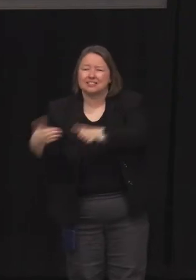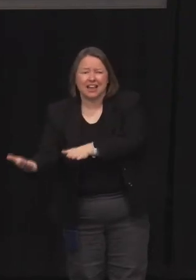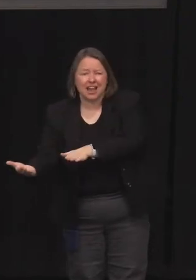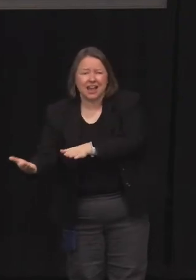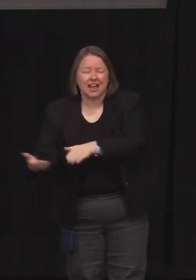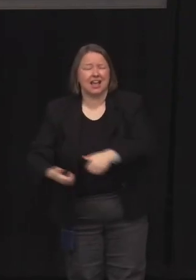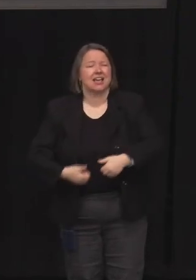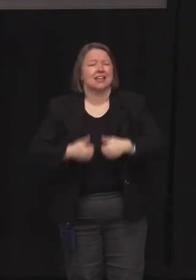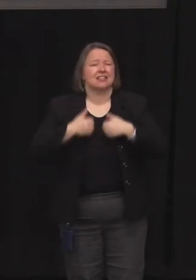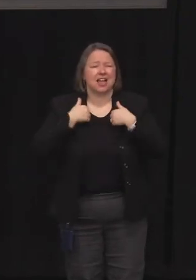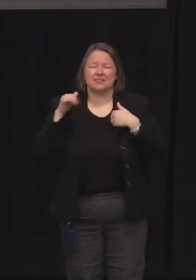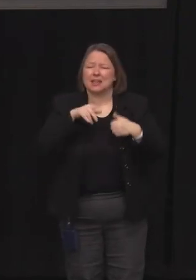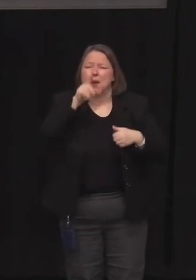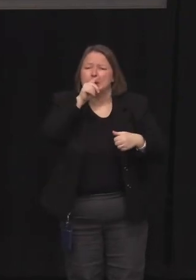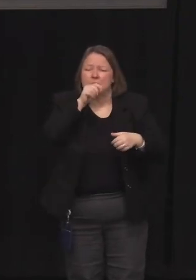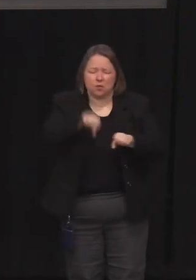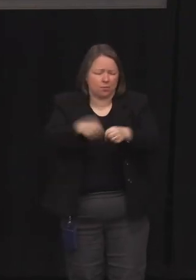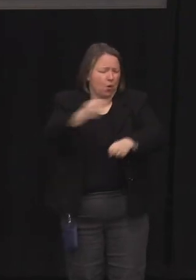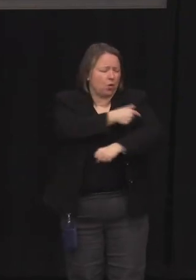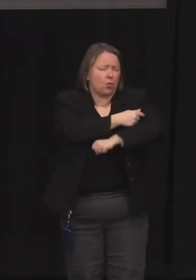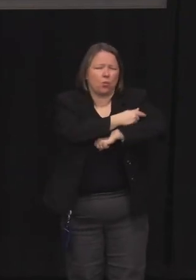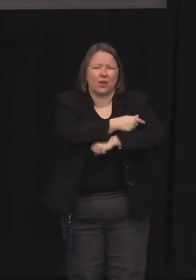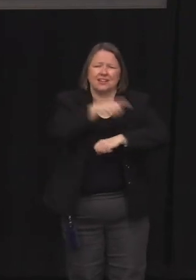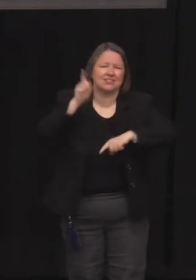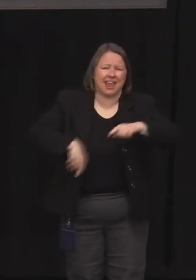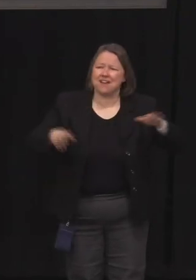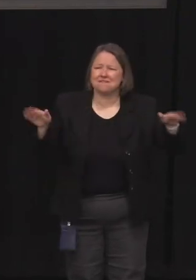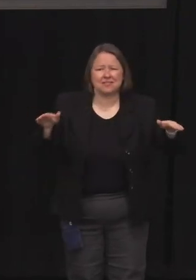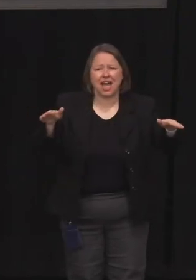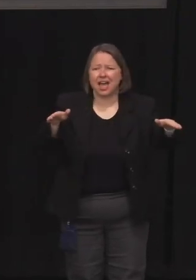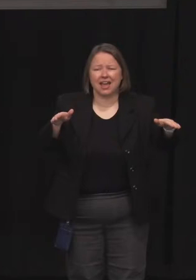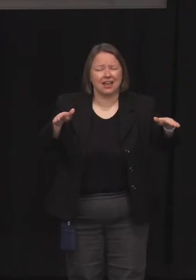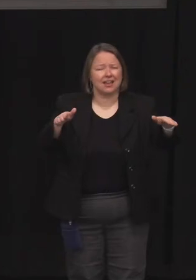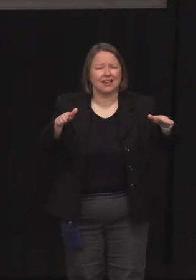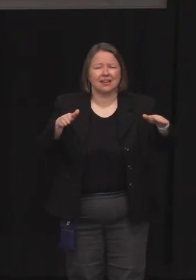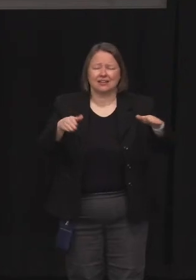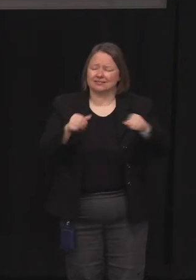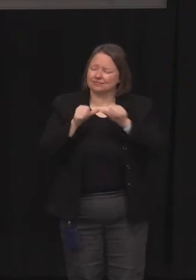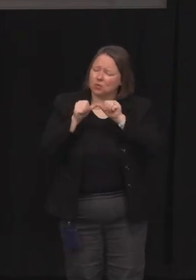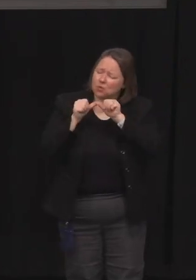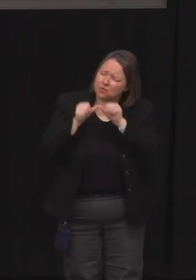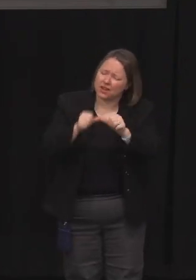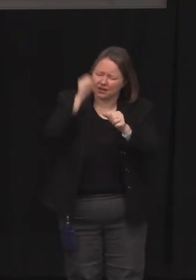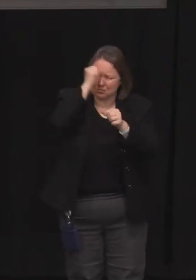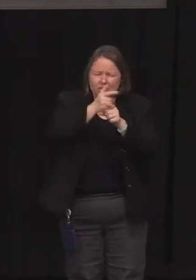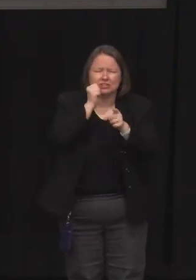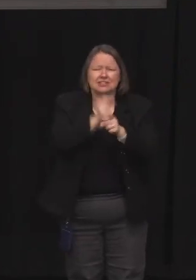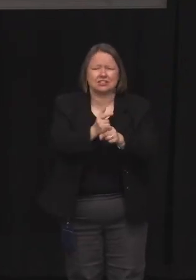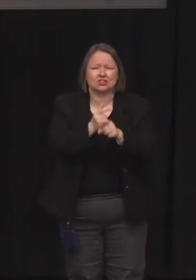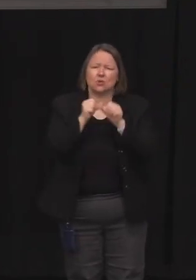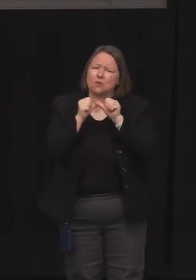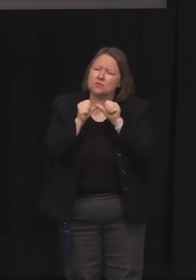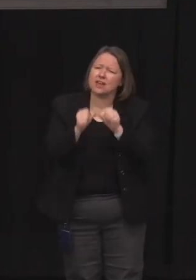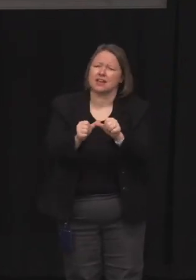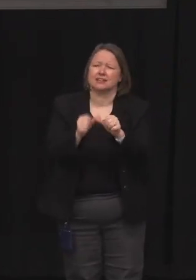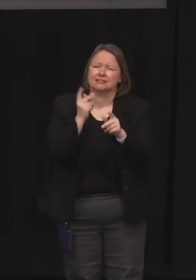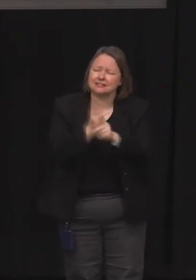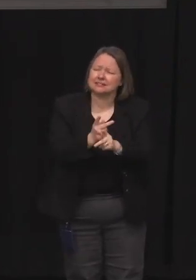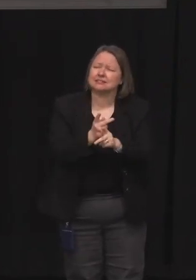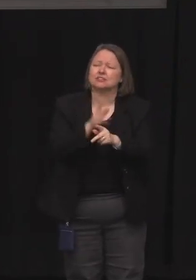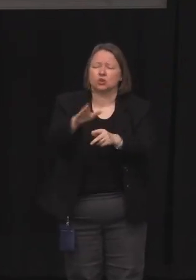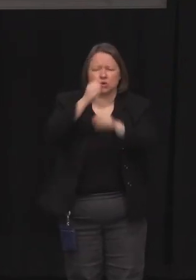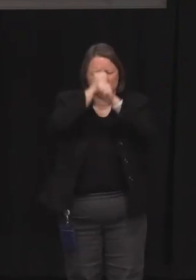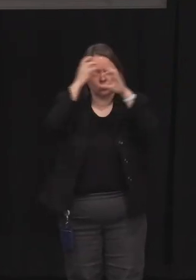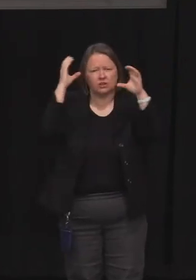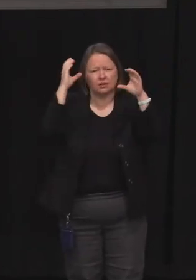life is a broken-winged bird that cannot fly. Hold fast, my brothers and sisters. Hold fast to